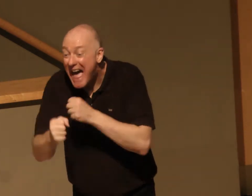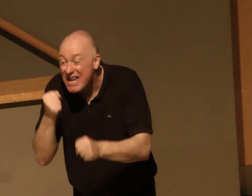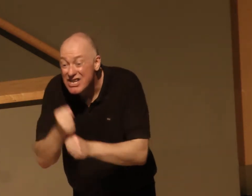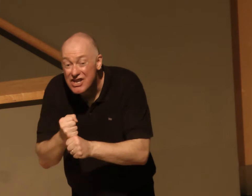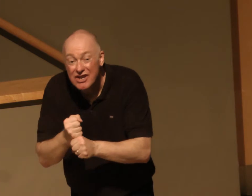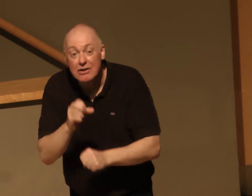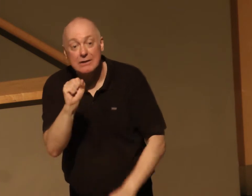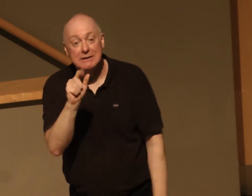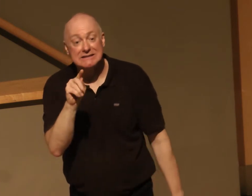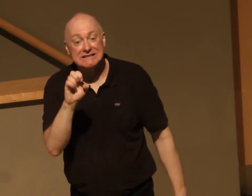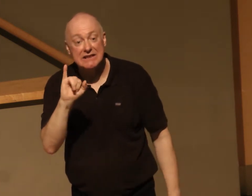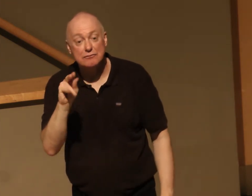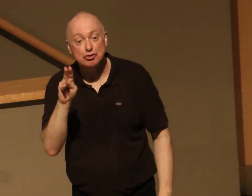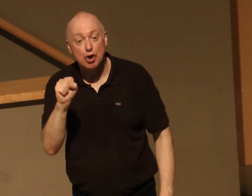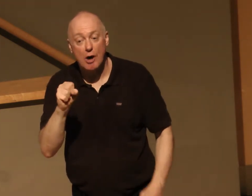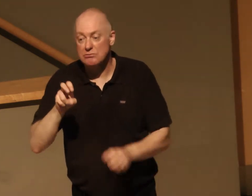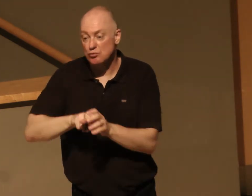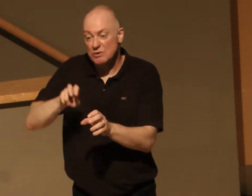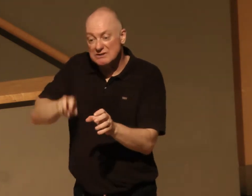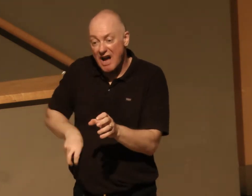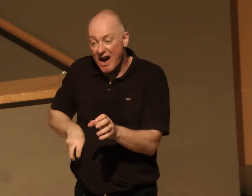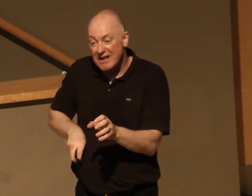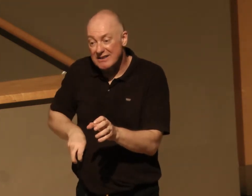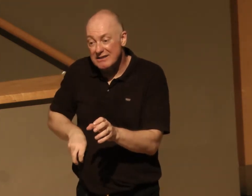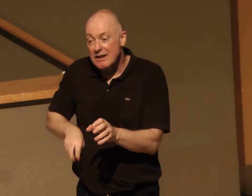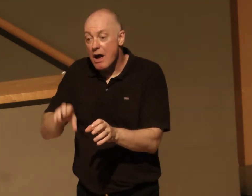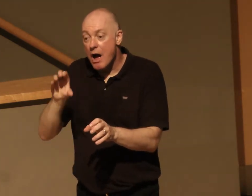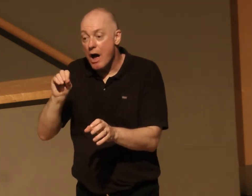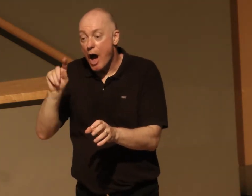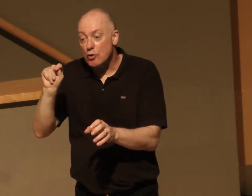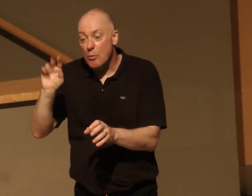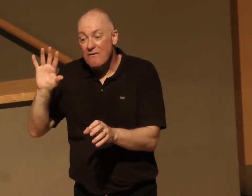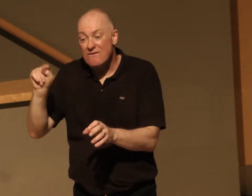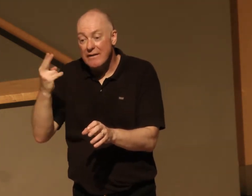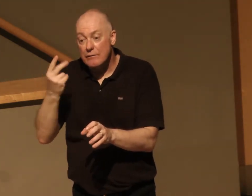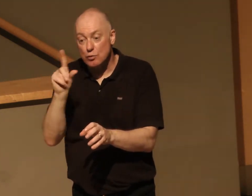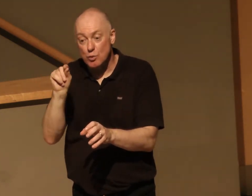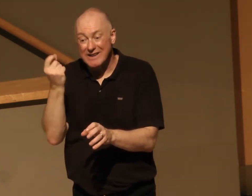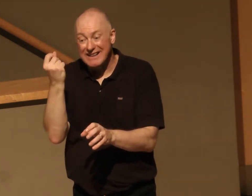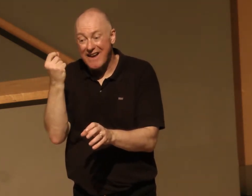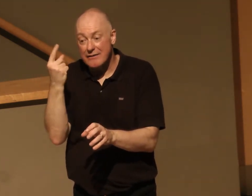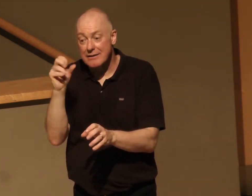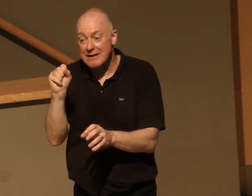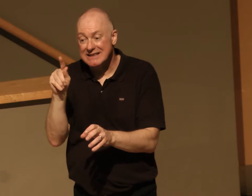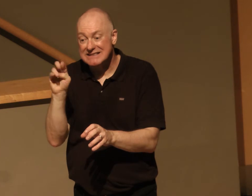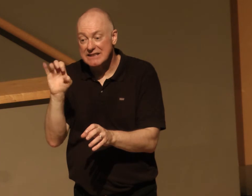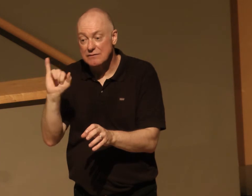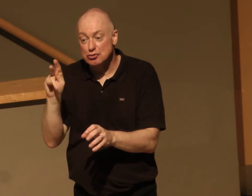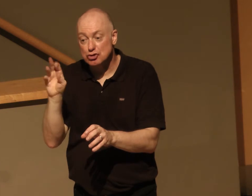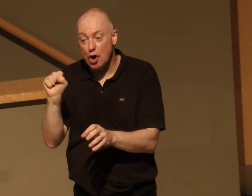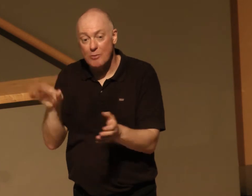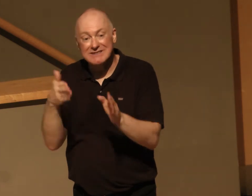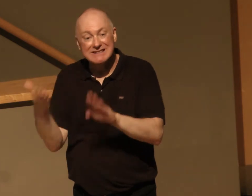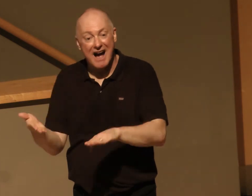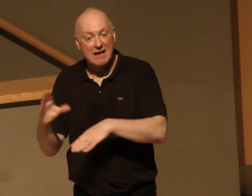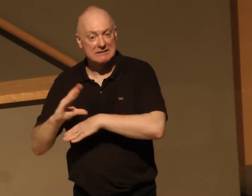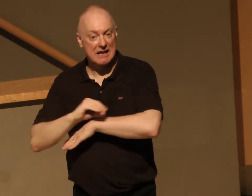CEO and on October 5, 2011, Steve Jobs died of pancreatic cancer.